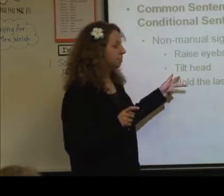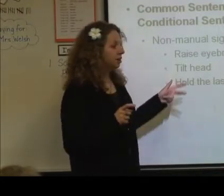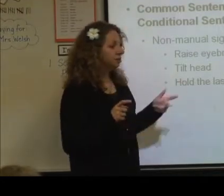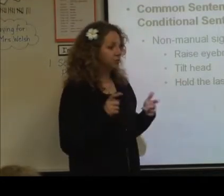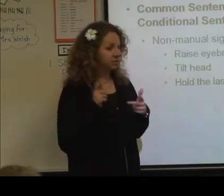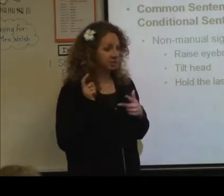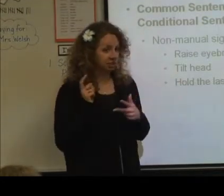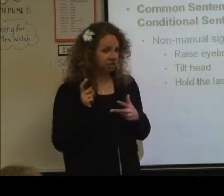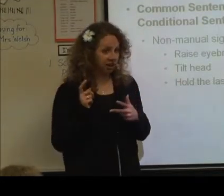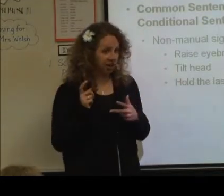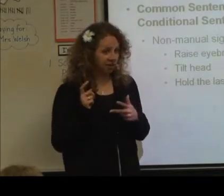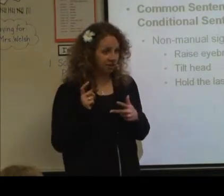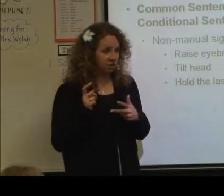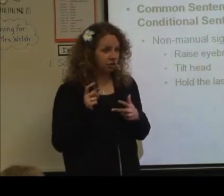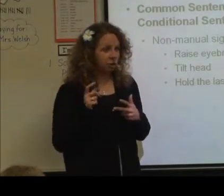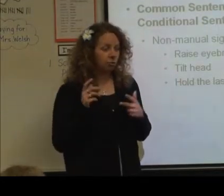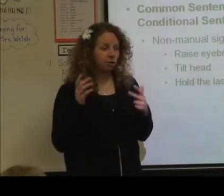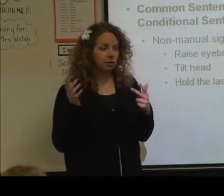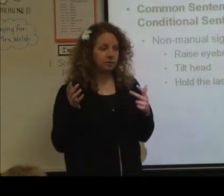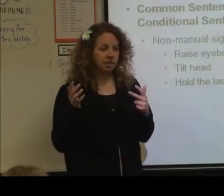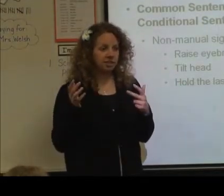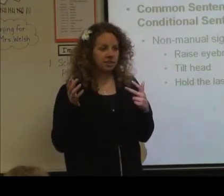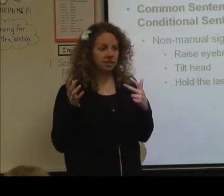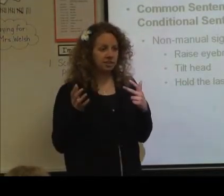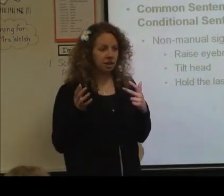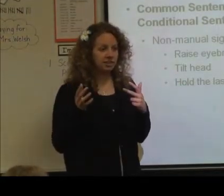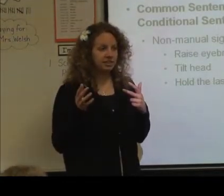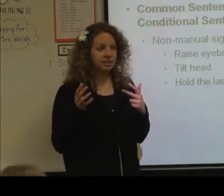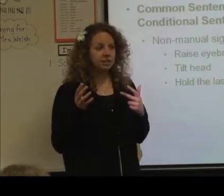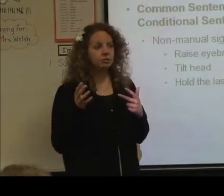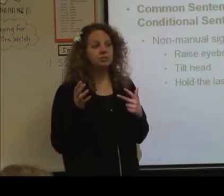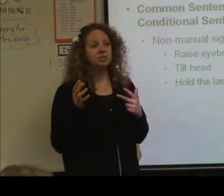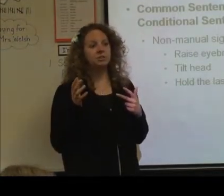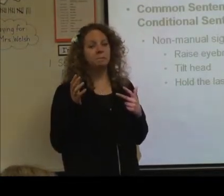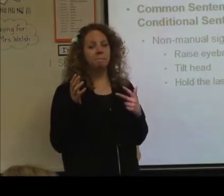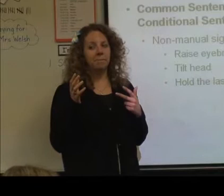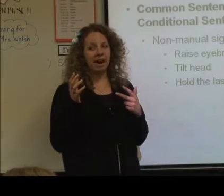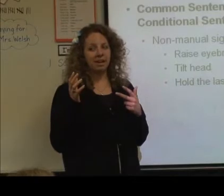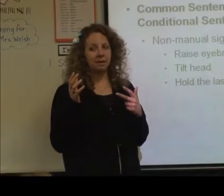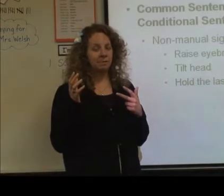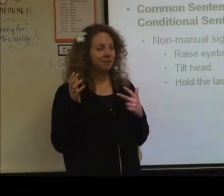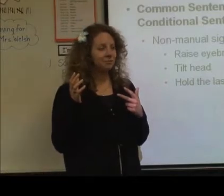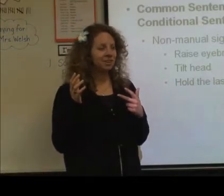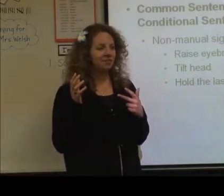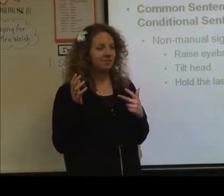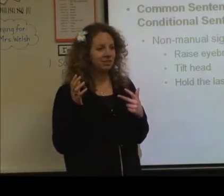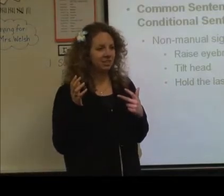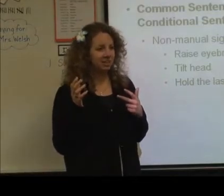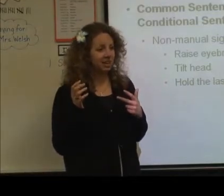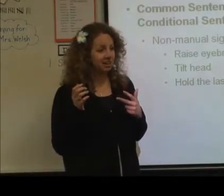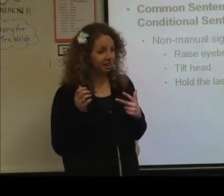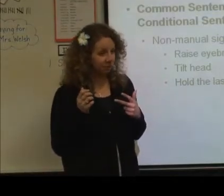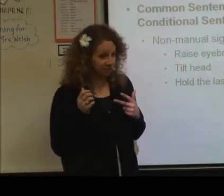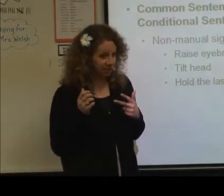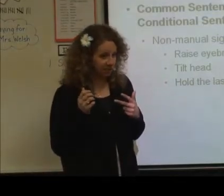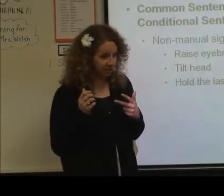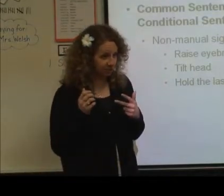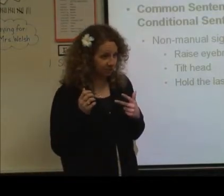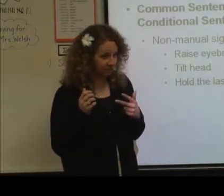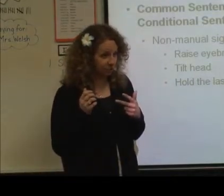part is you're going to tilt your head. So one website that I saw said that you should tilt it back, but I don't think I've ever seen it like that. I think I've only seen it tilted